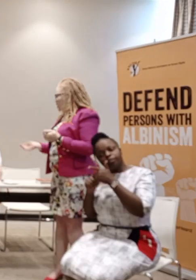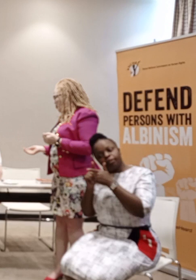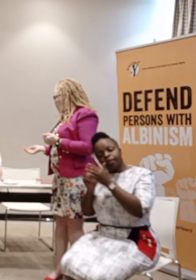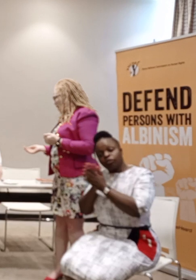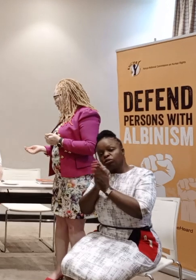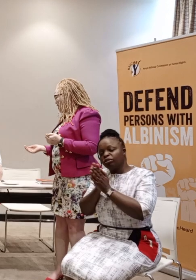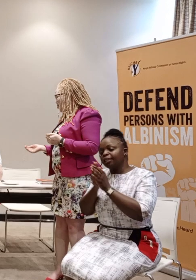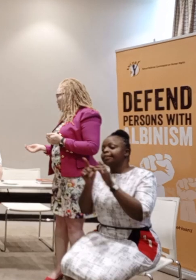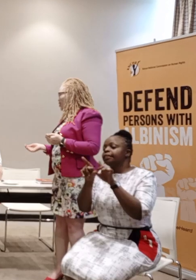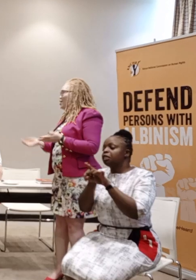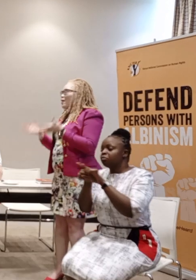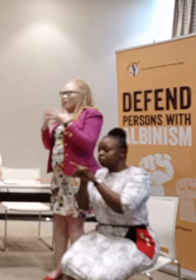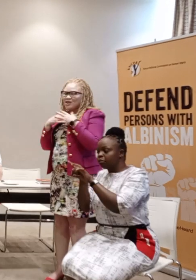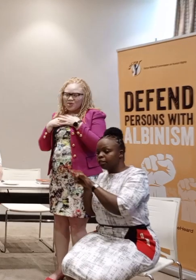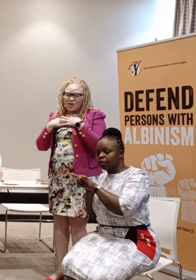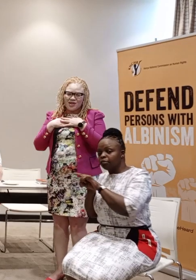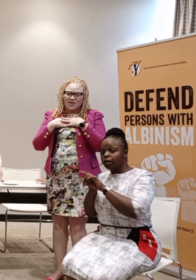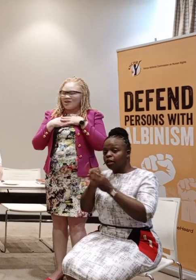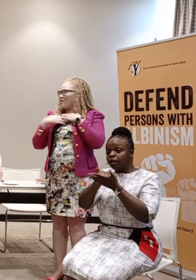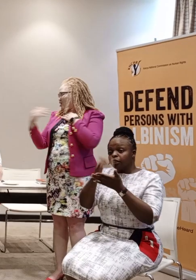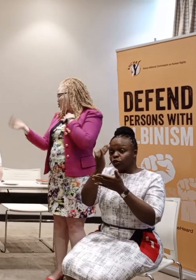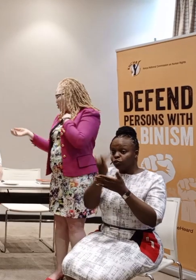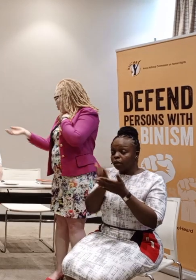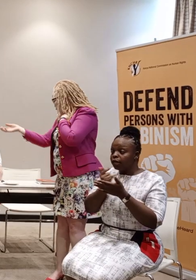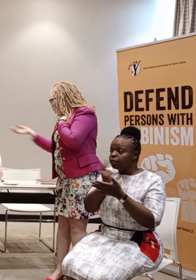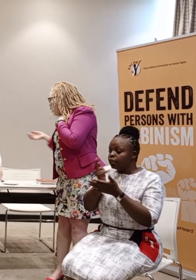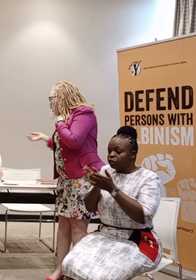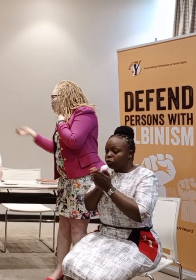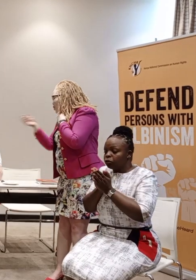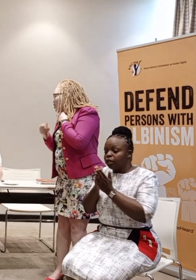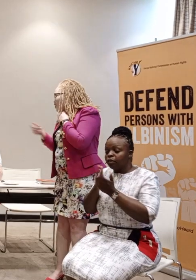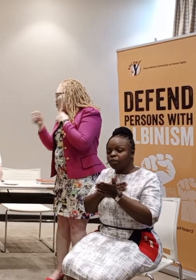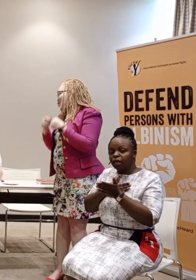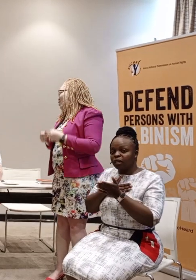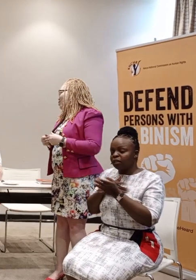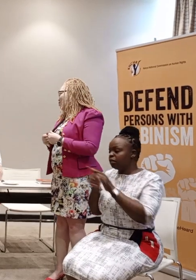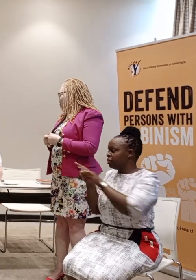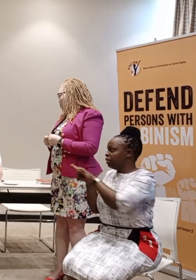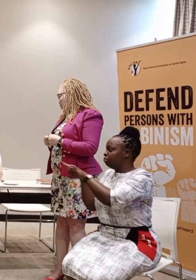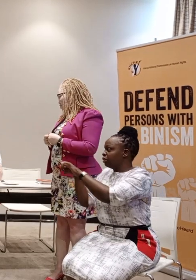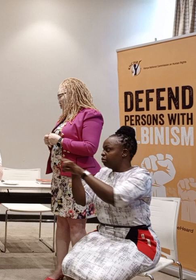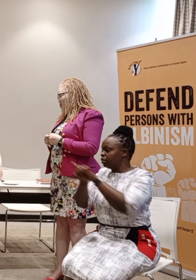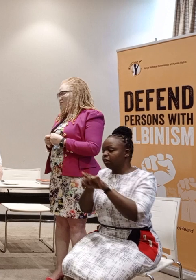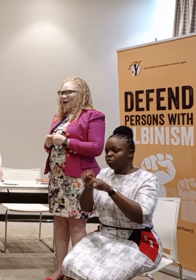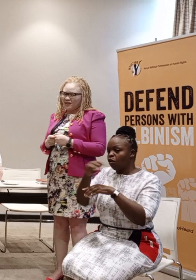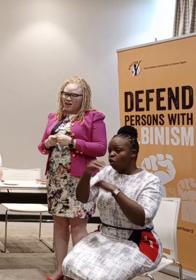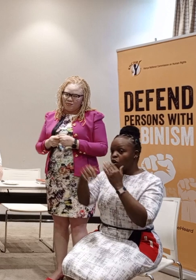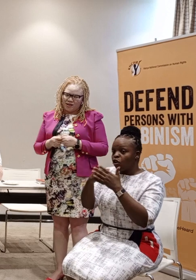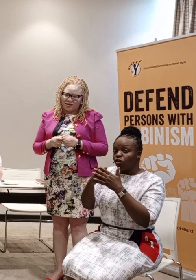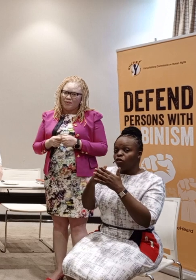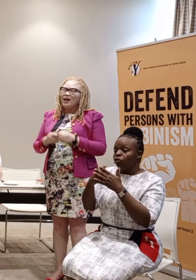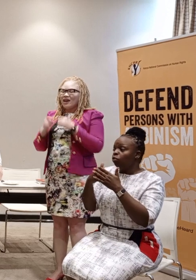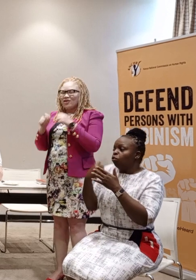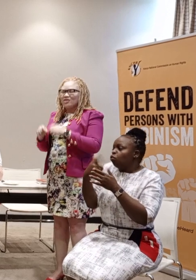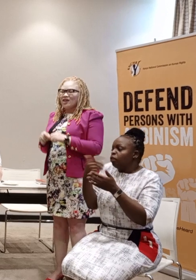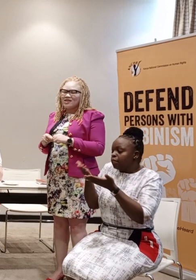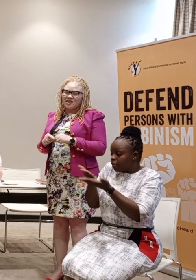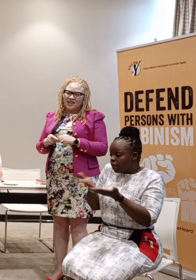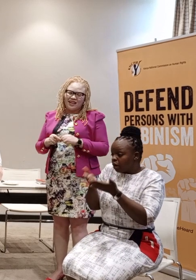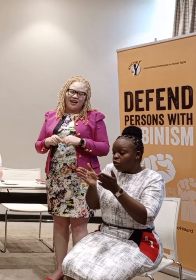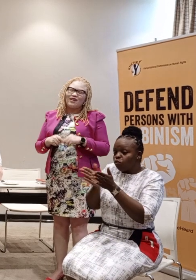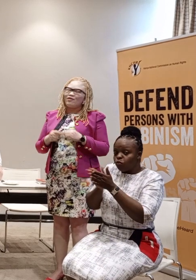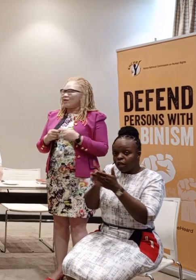very similar, and that's why I said my story is really the story of almost everybody who is in this room who has albinism, and not